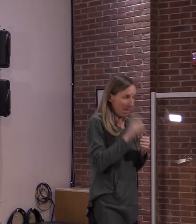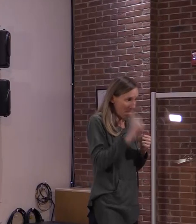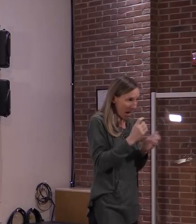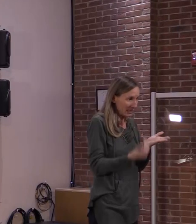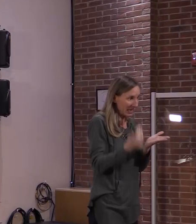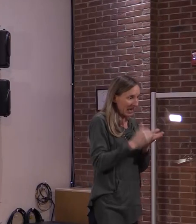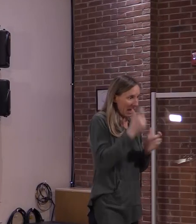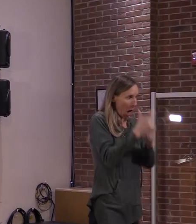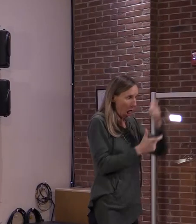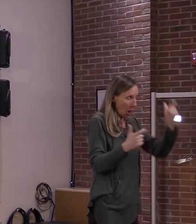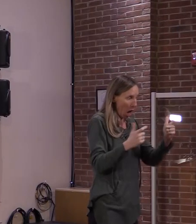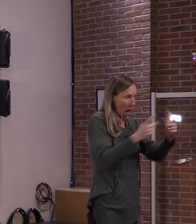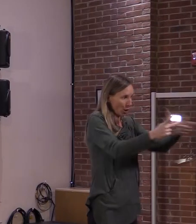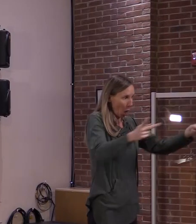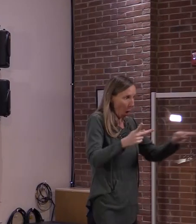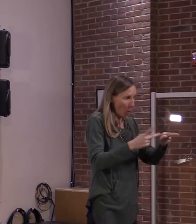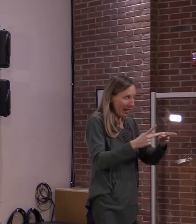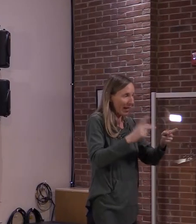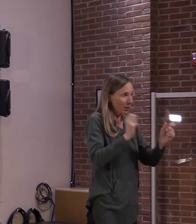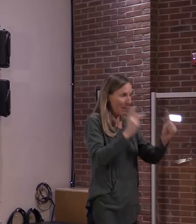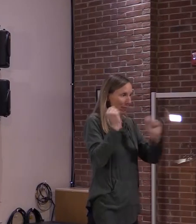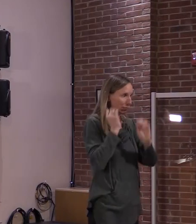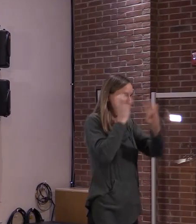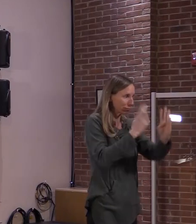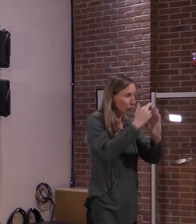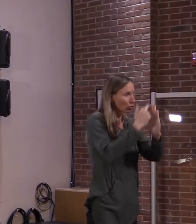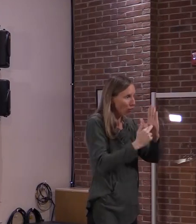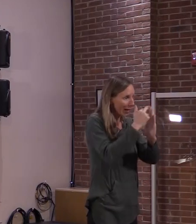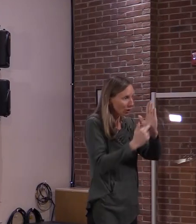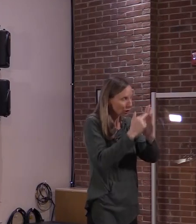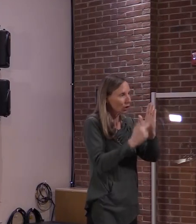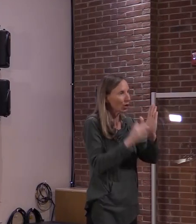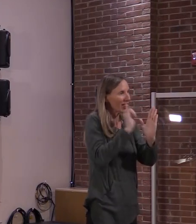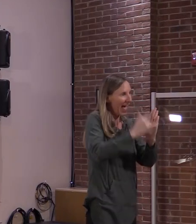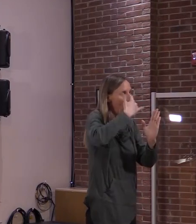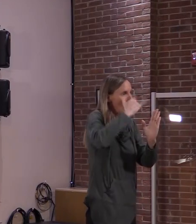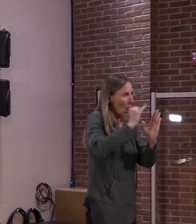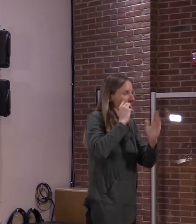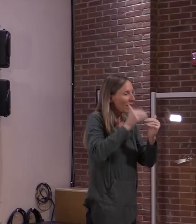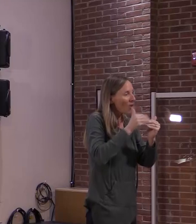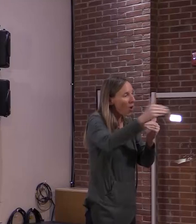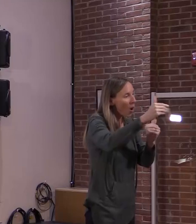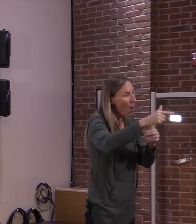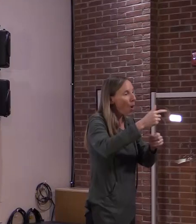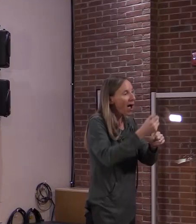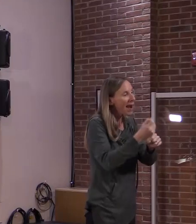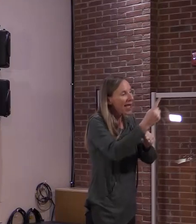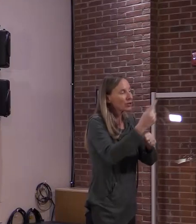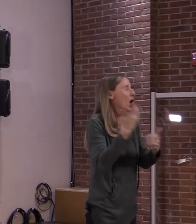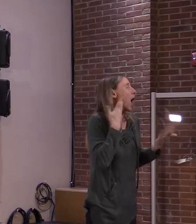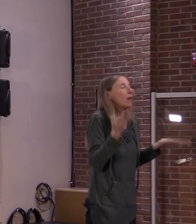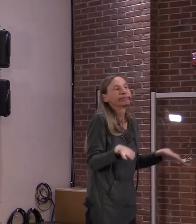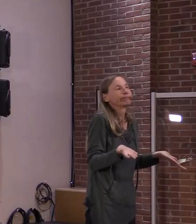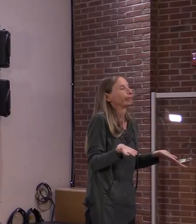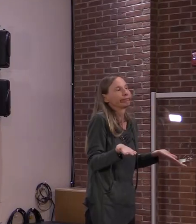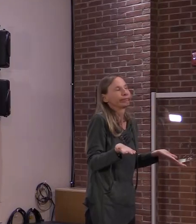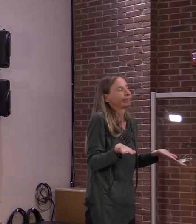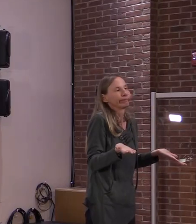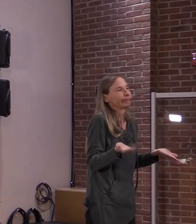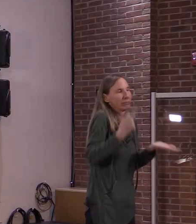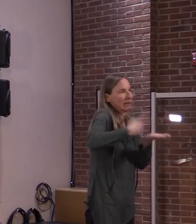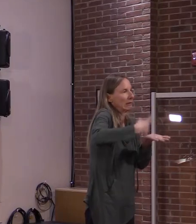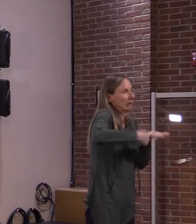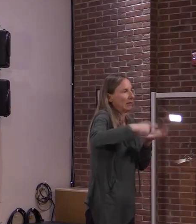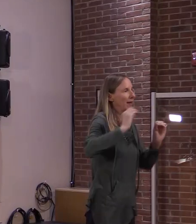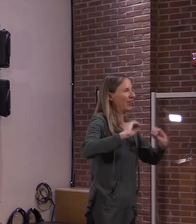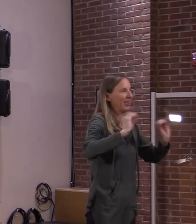sites at the time people were told to get a booster in the future, I'd say we haven't talked about that extensively at